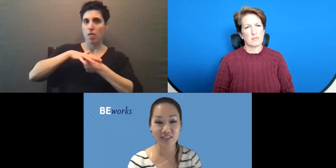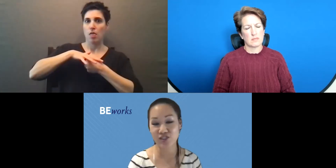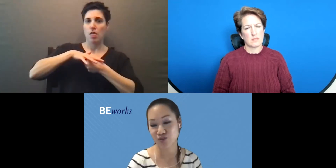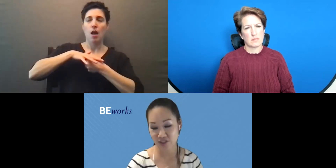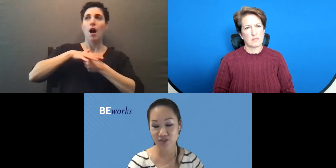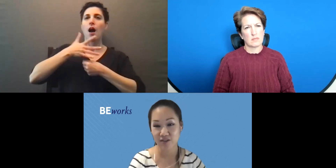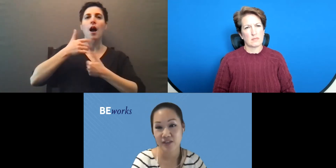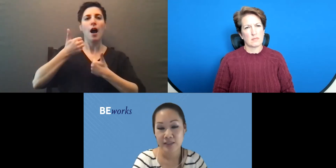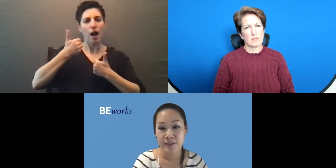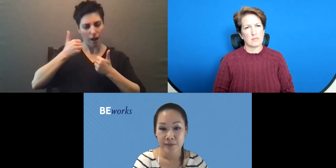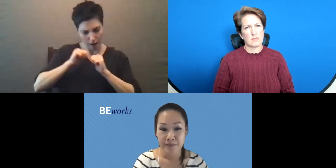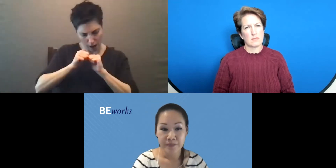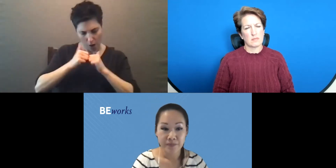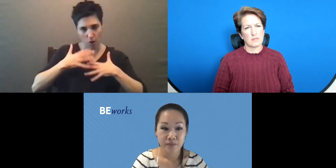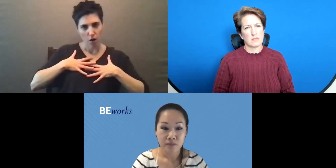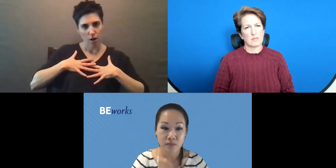can de-stress yourself.